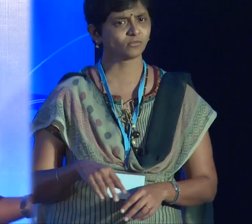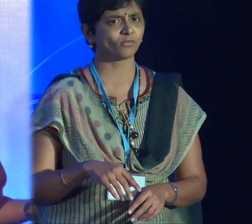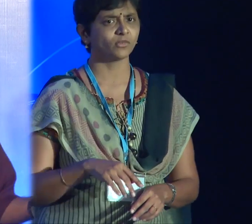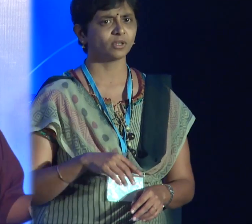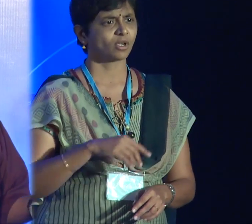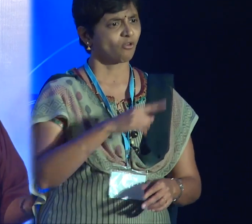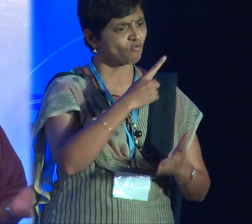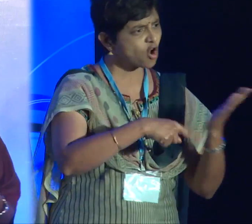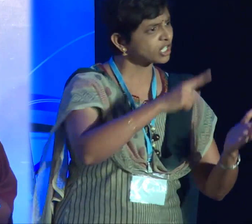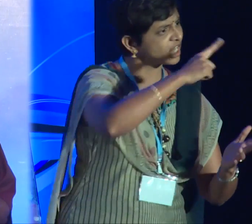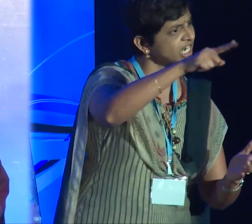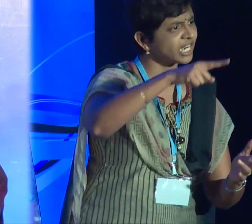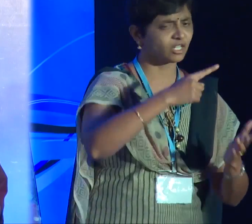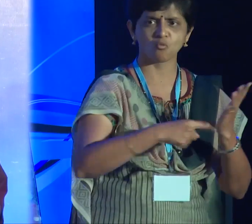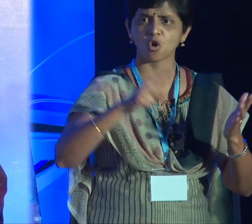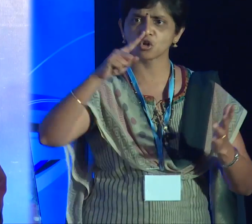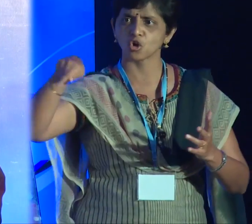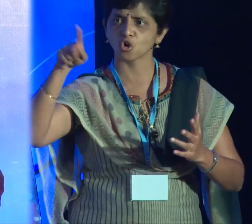be theirs.